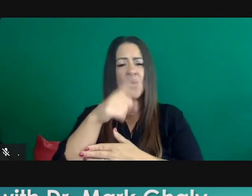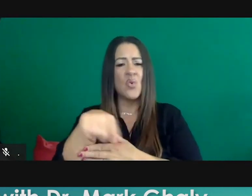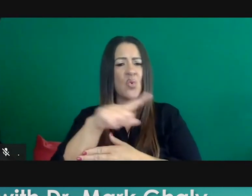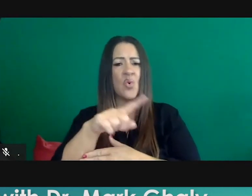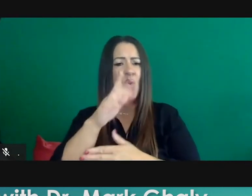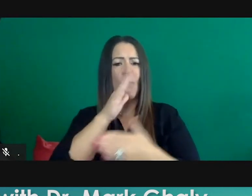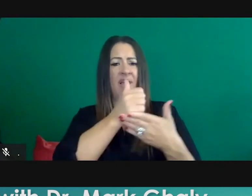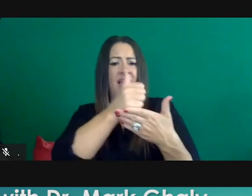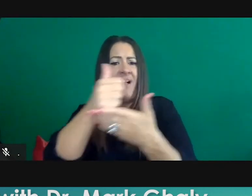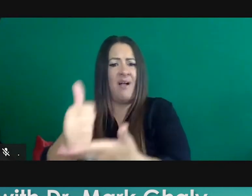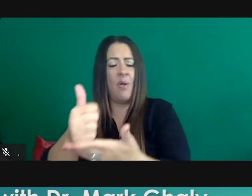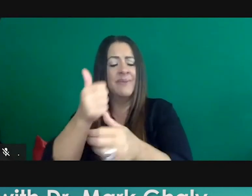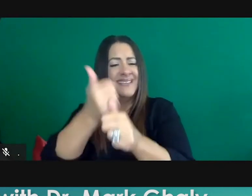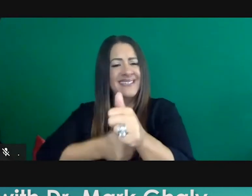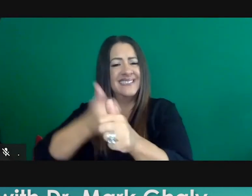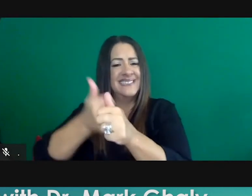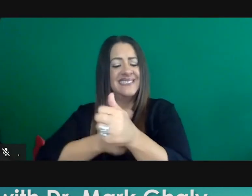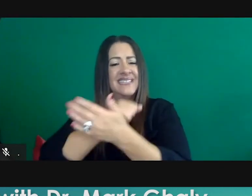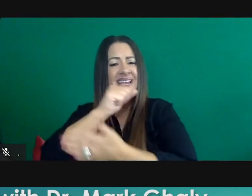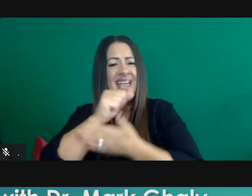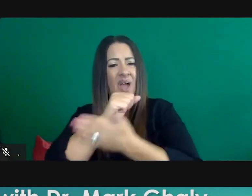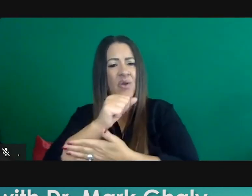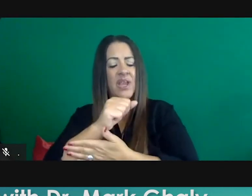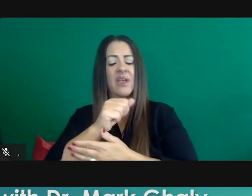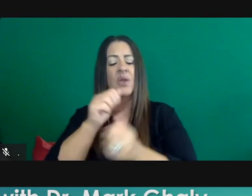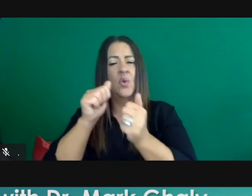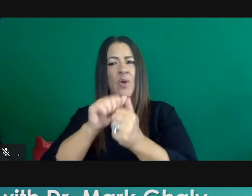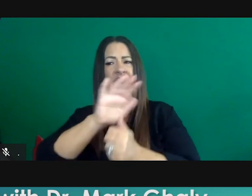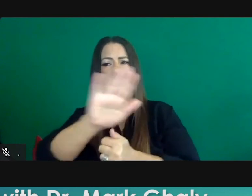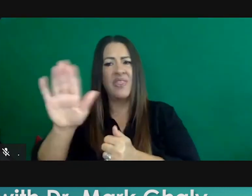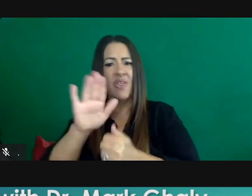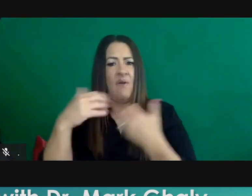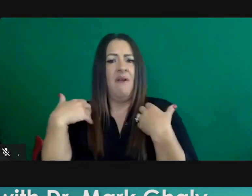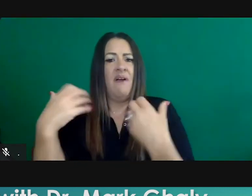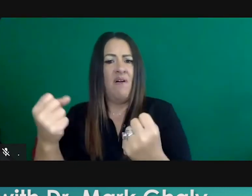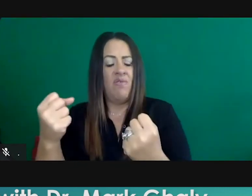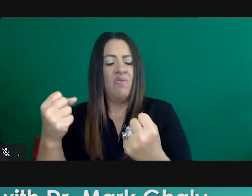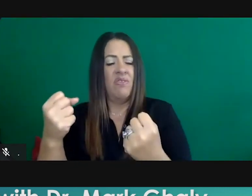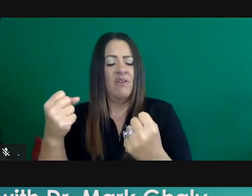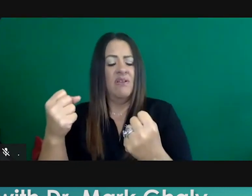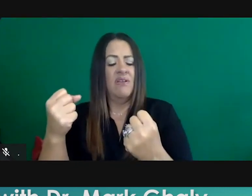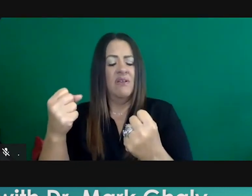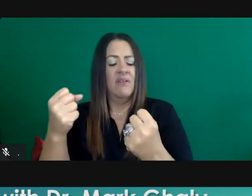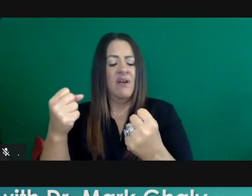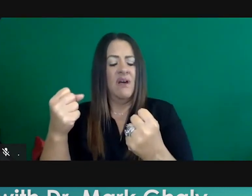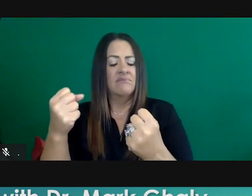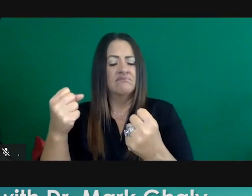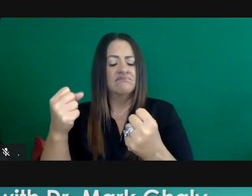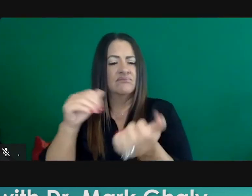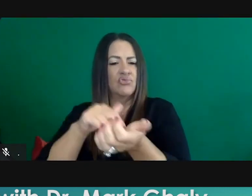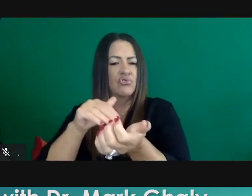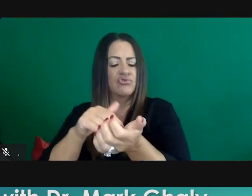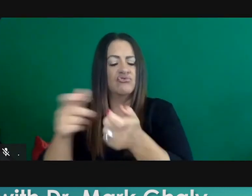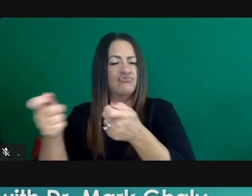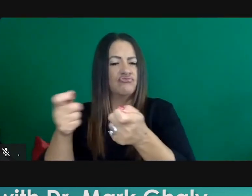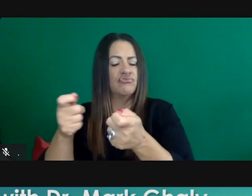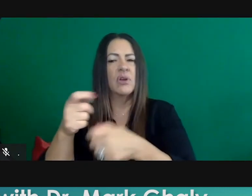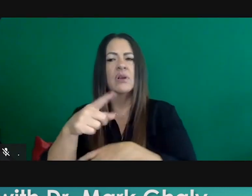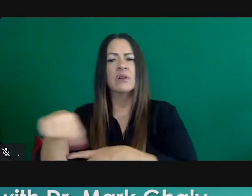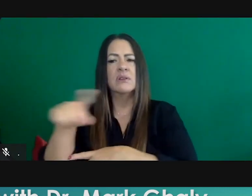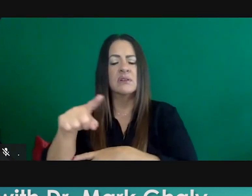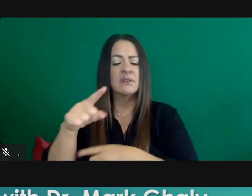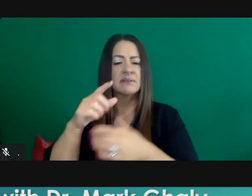assist the local counties and the county health officers as they're dealing with, an increase